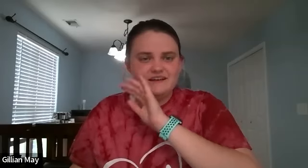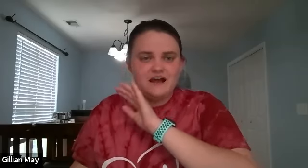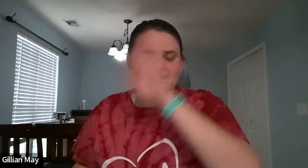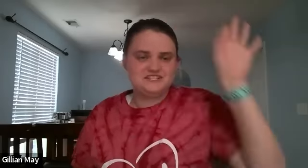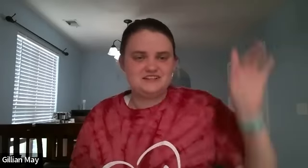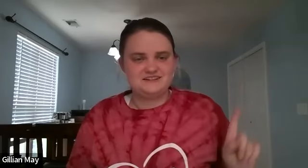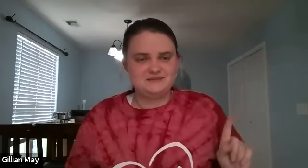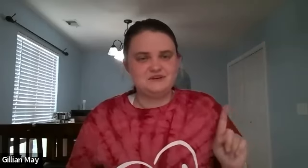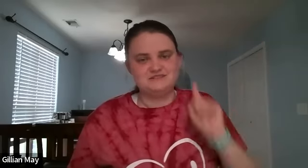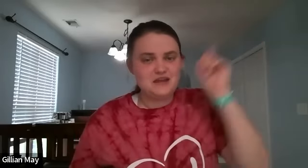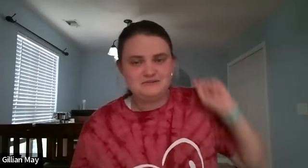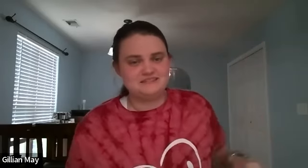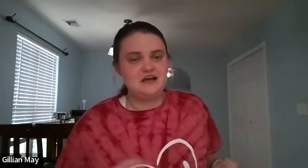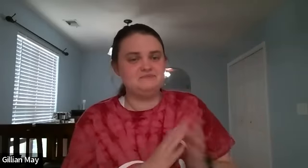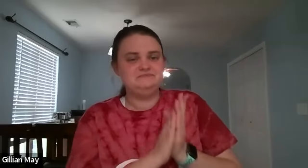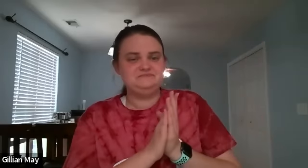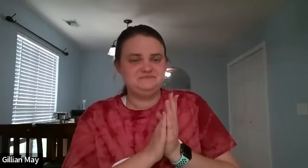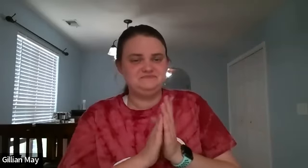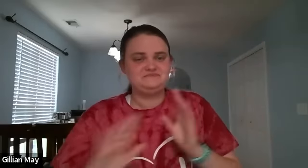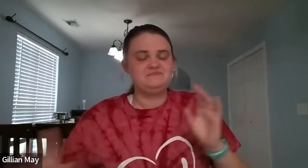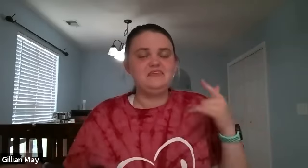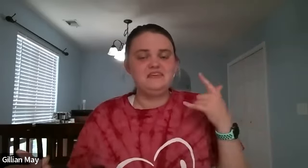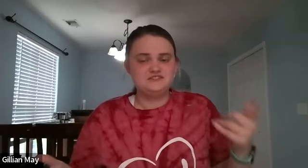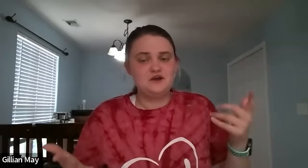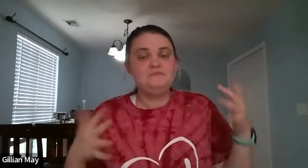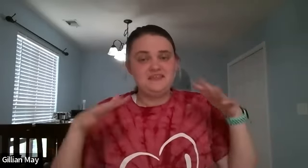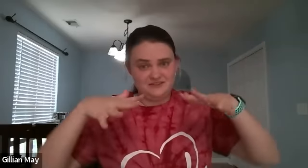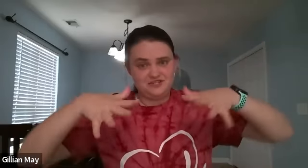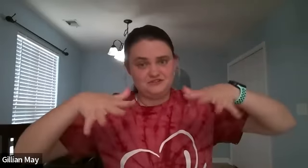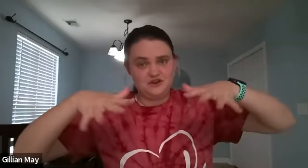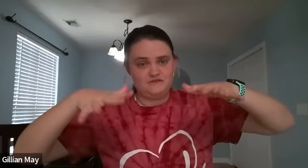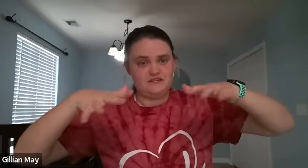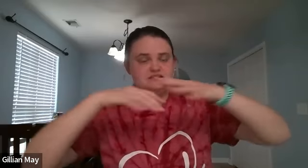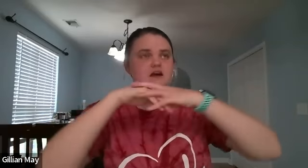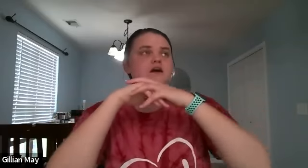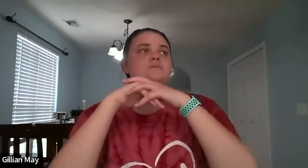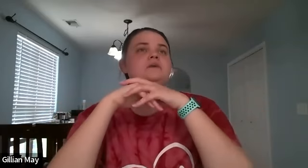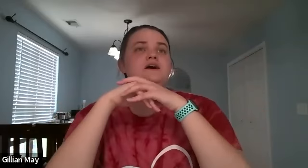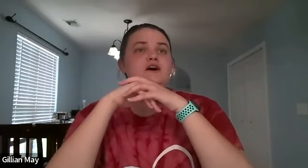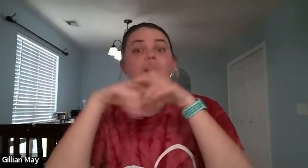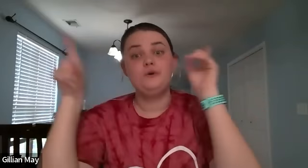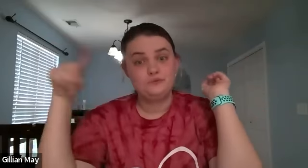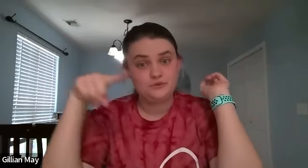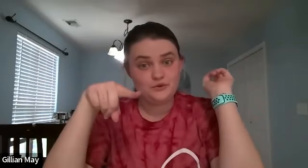I think she's talking to someone else. Anyways, so there's your nervous. Oh,